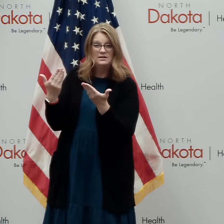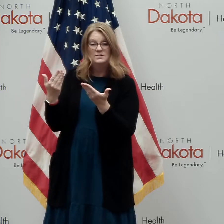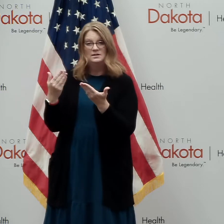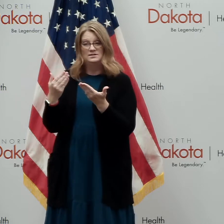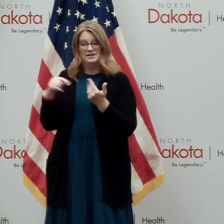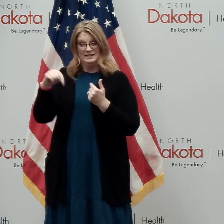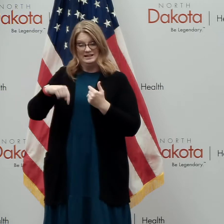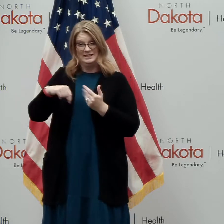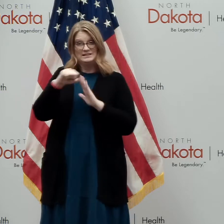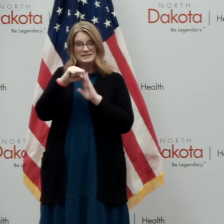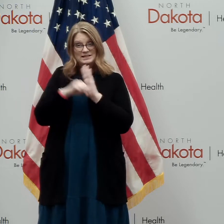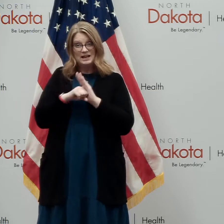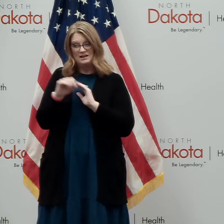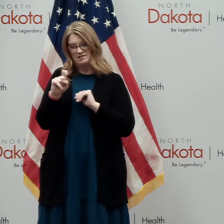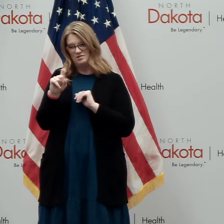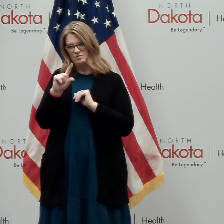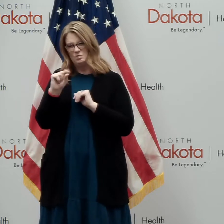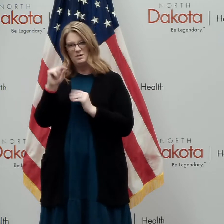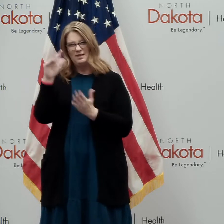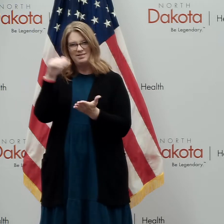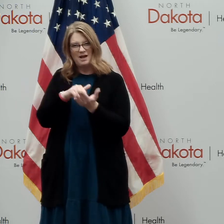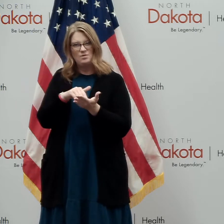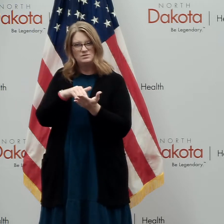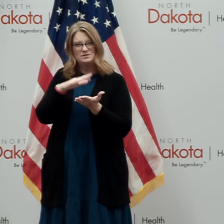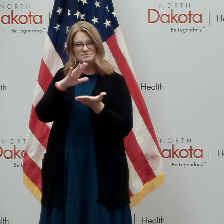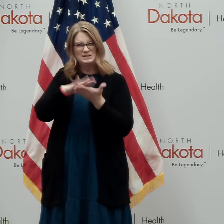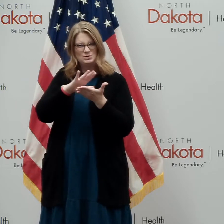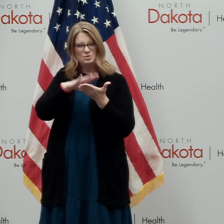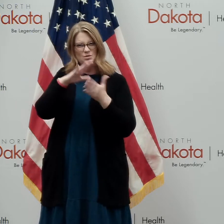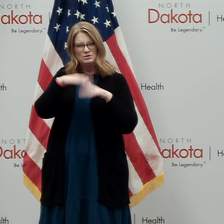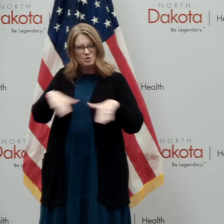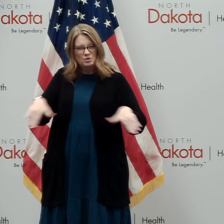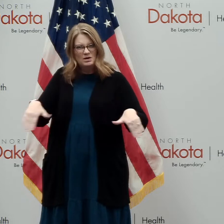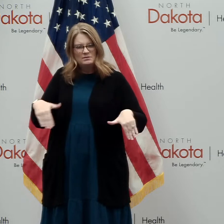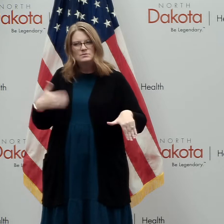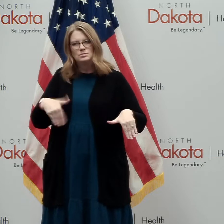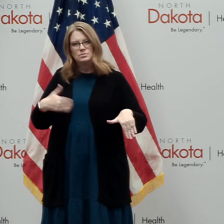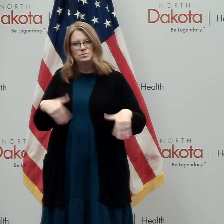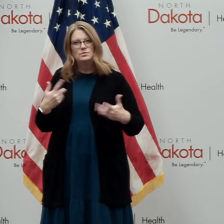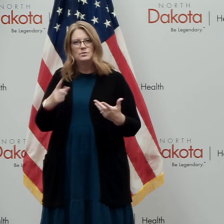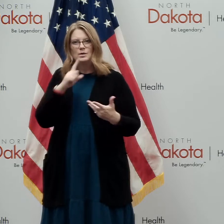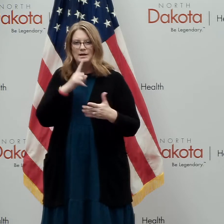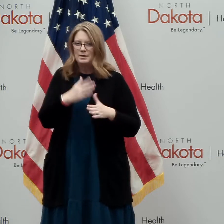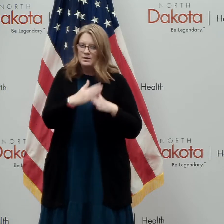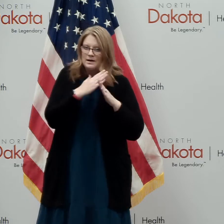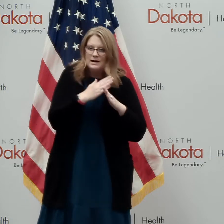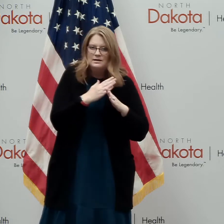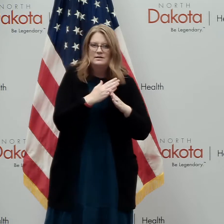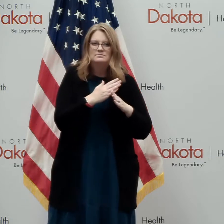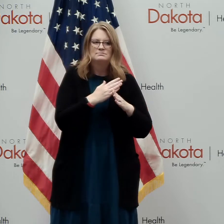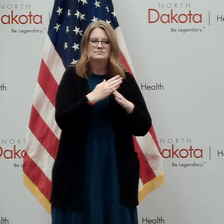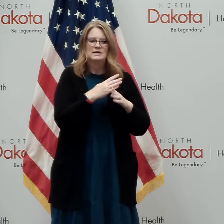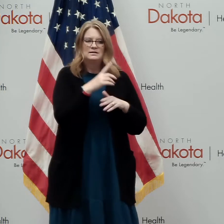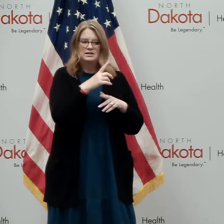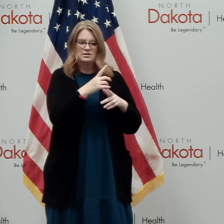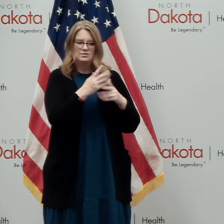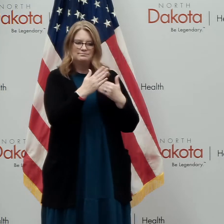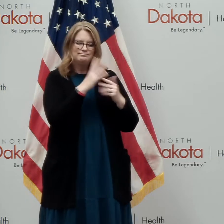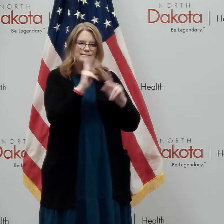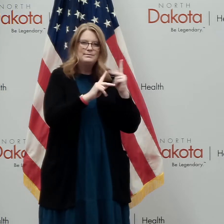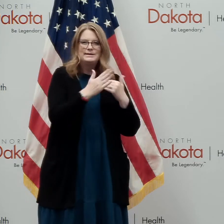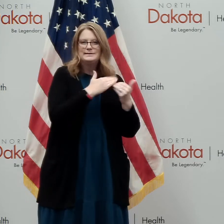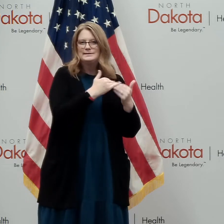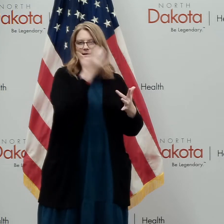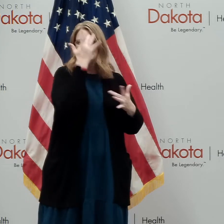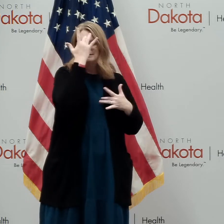120,000 plus school kids in our state all matter. So again, protecting the vulnerable, ensuring that we've got adequate healthcare capacity, saving lives and livelihoods,